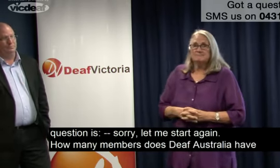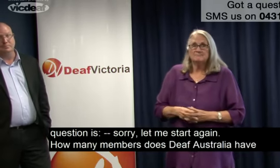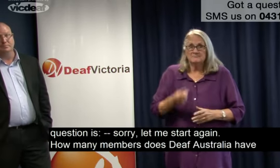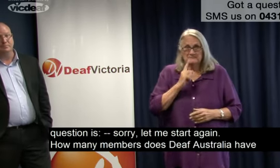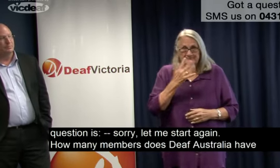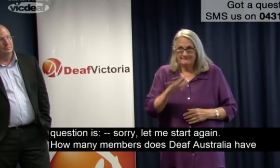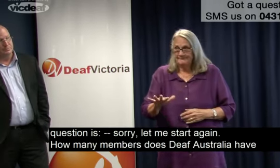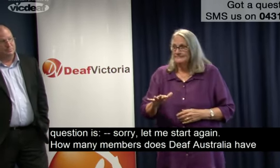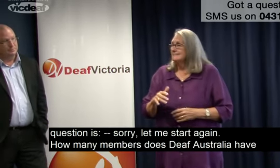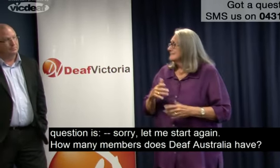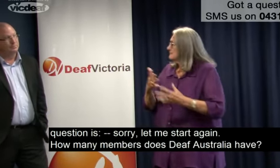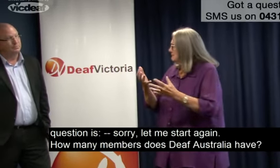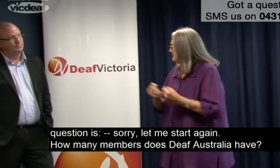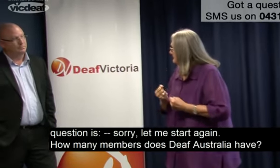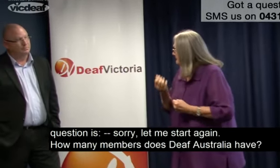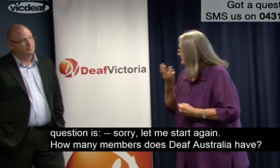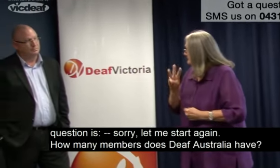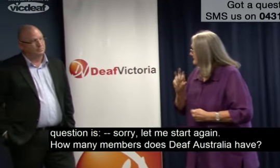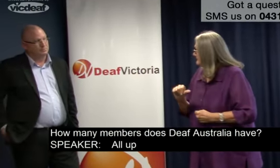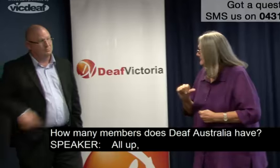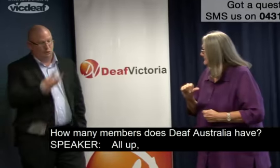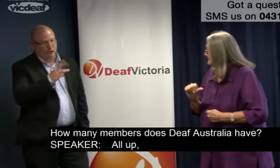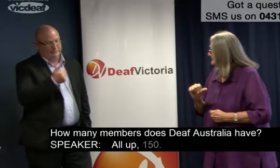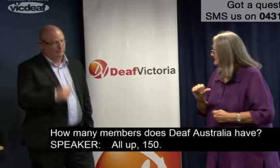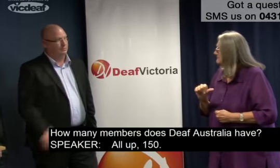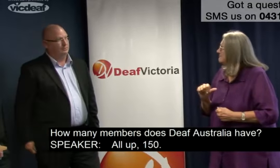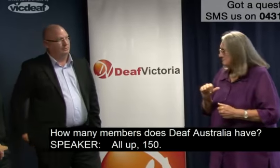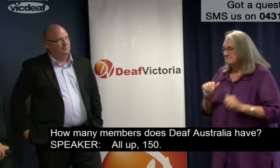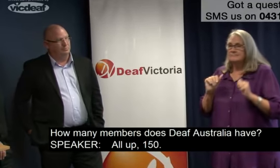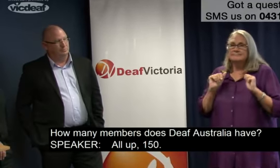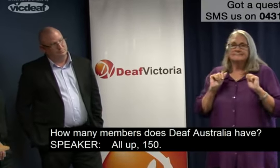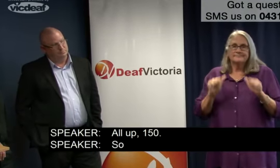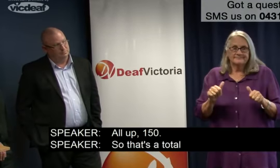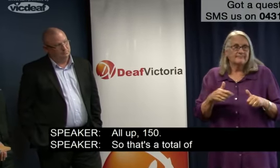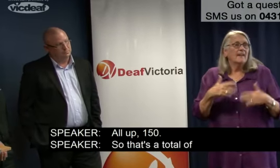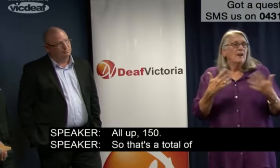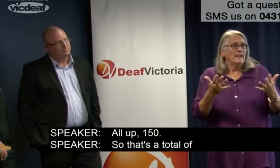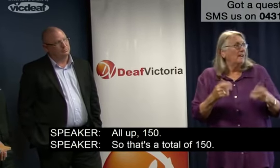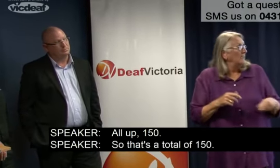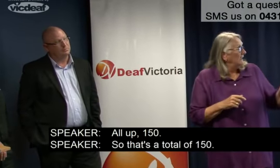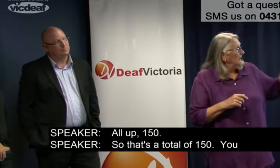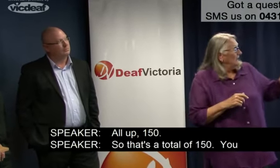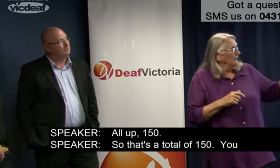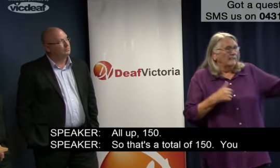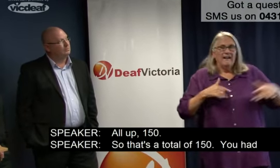150. So that's a total of 150, and you have 36 responses. Yes, that's correct.